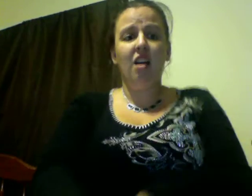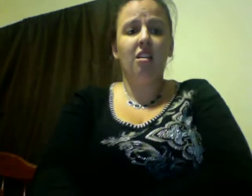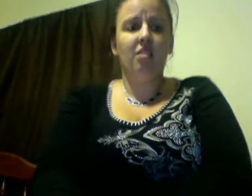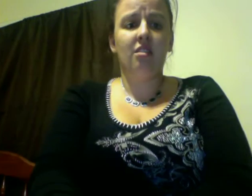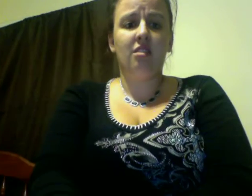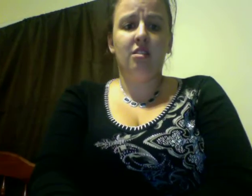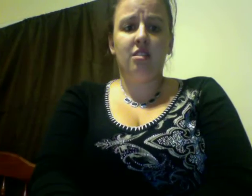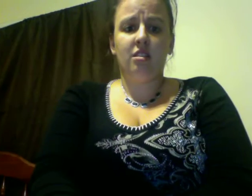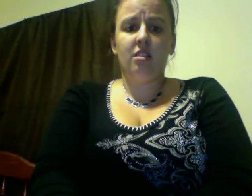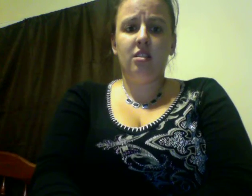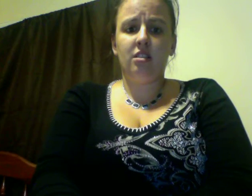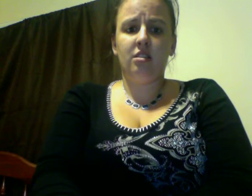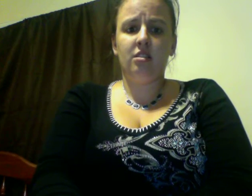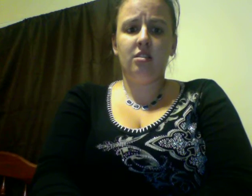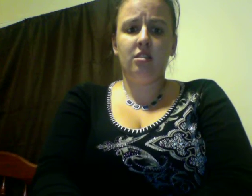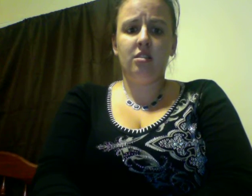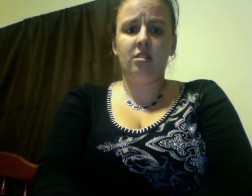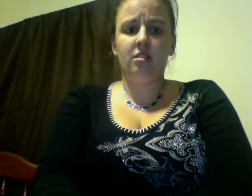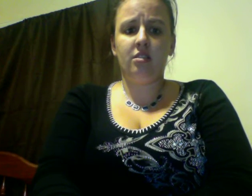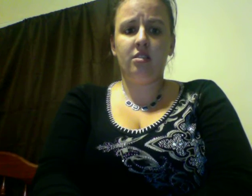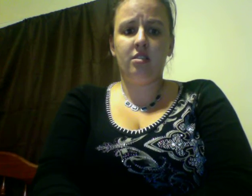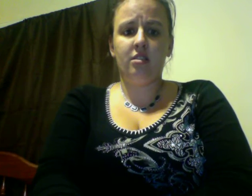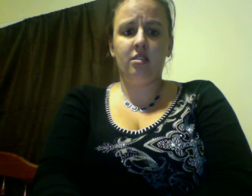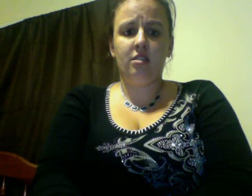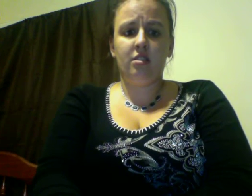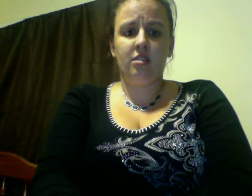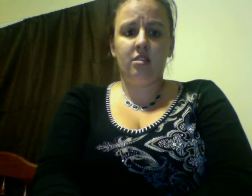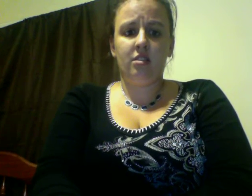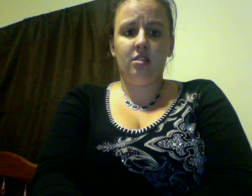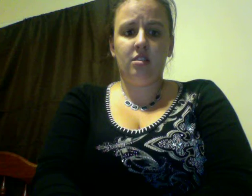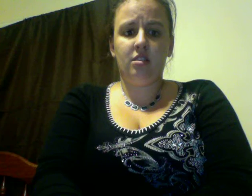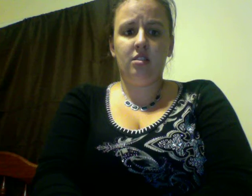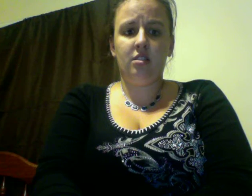And if we going to solve problems and look at the world really differently, whether it's in governance or.